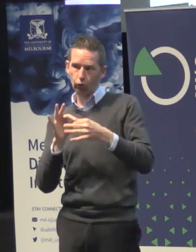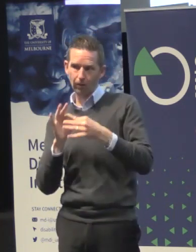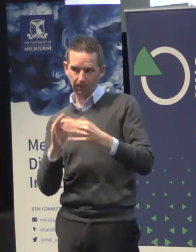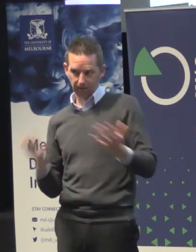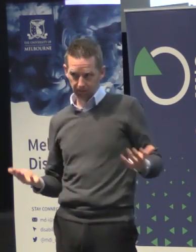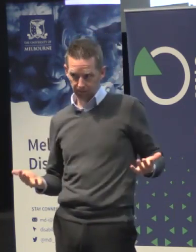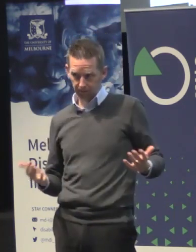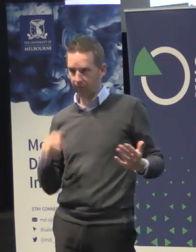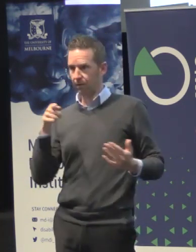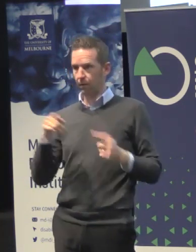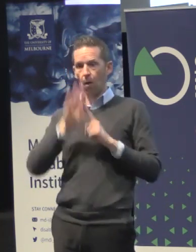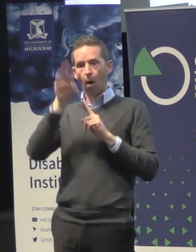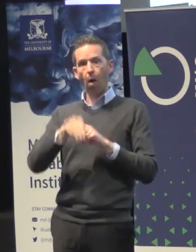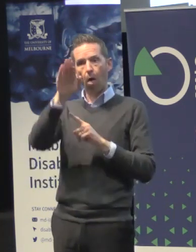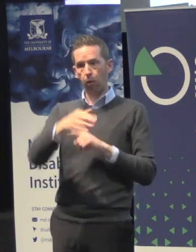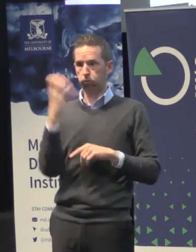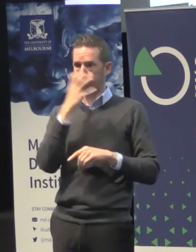So that might not be a great thing.